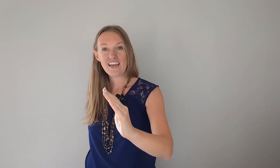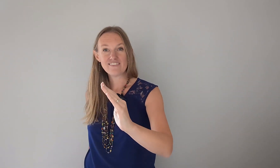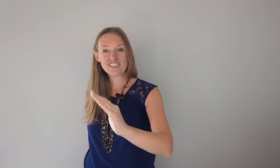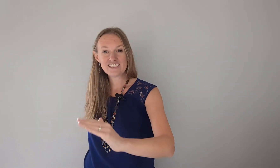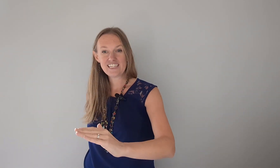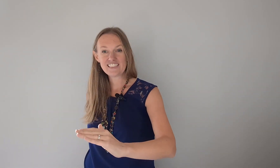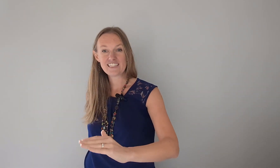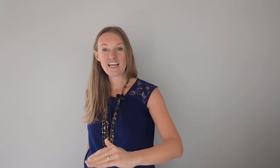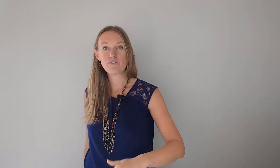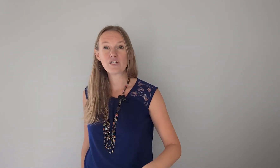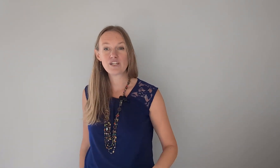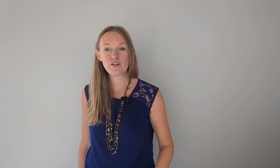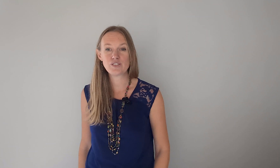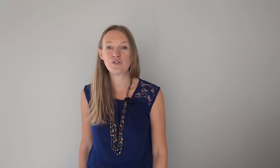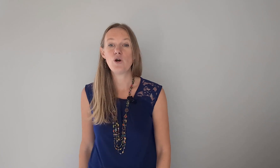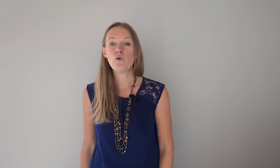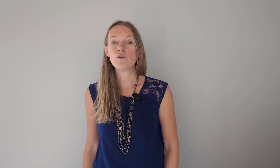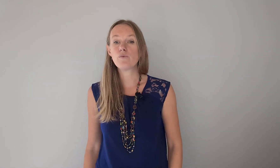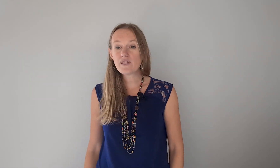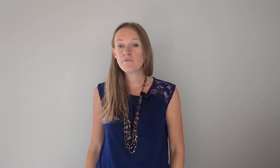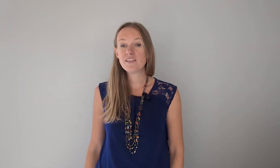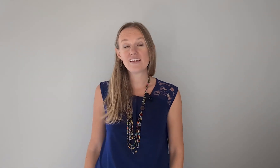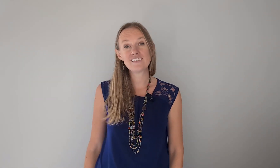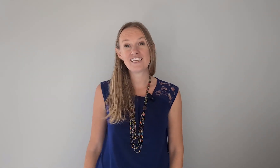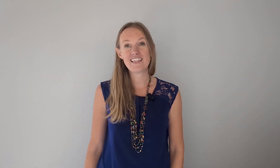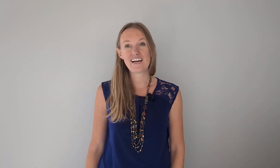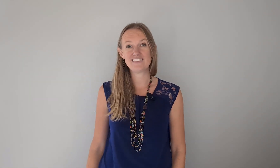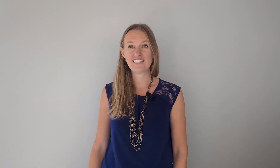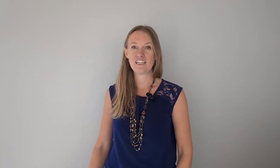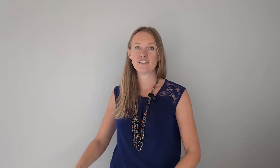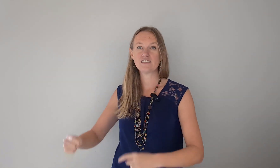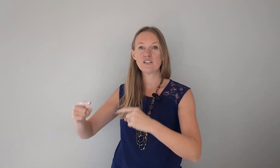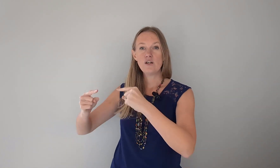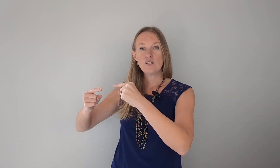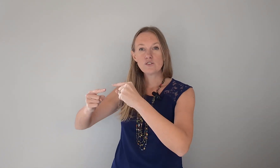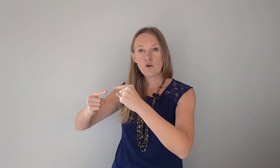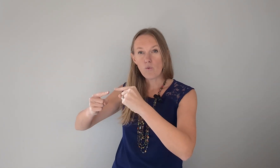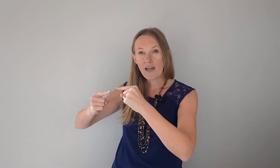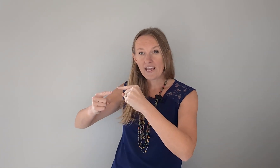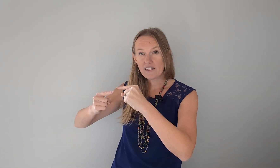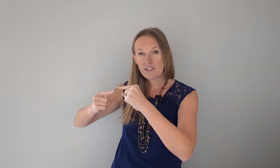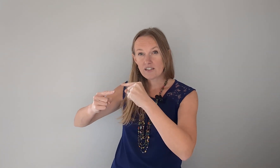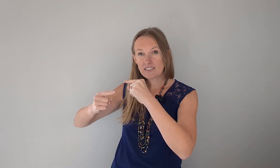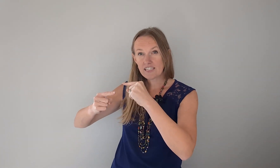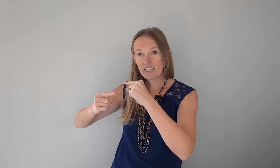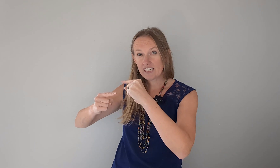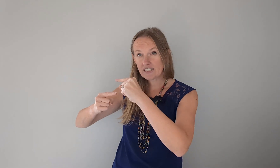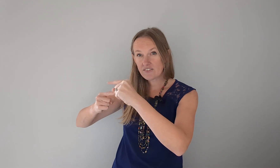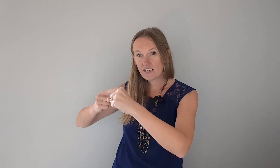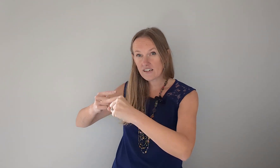and verse 6, and then we're going to go to when we've been there 10,000 years. So when, you're going to take your index finger,